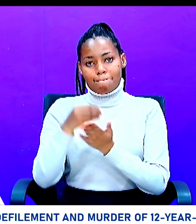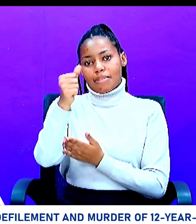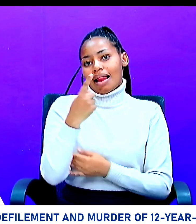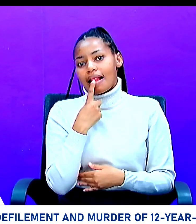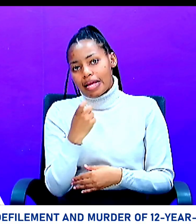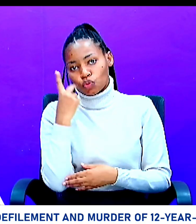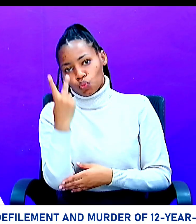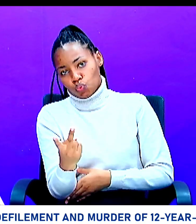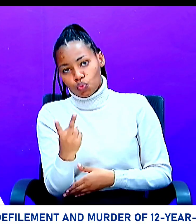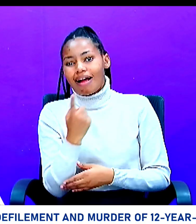a local